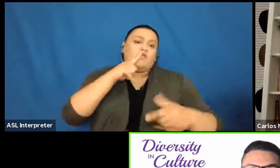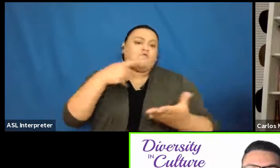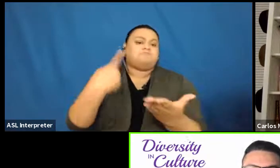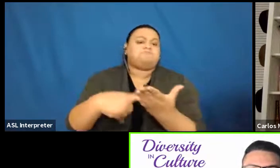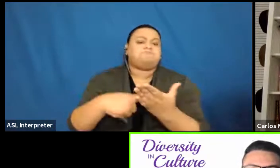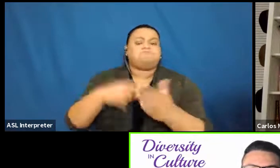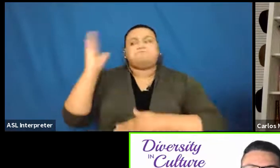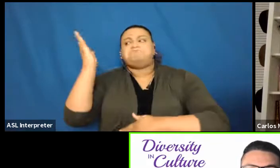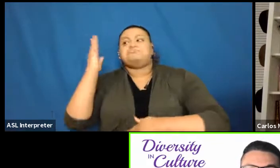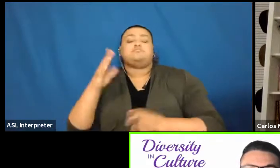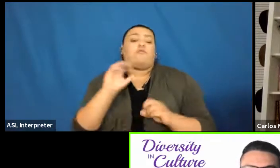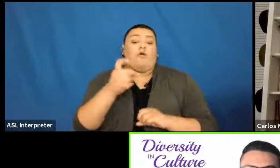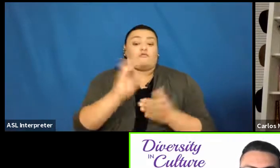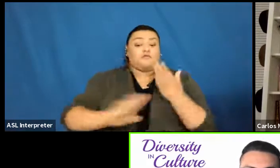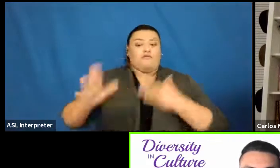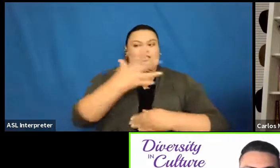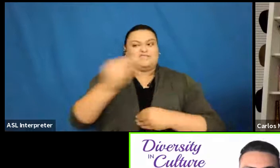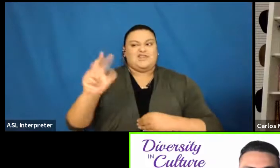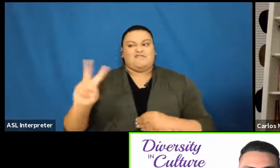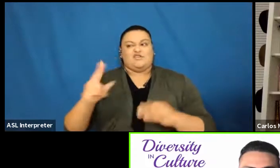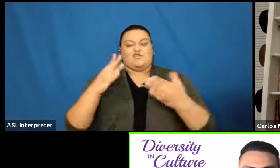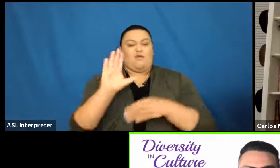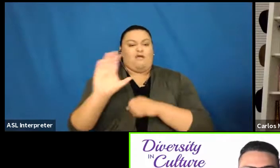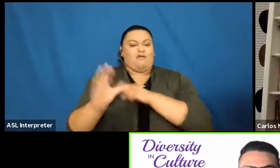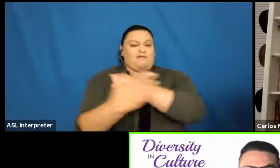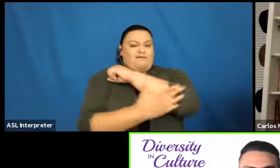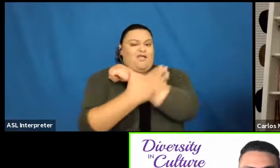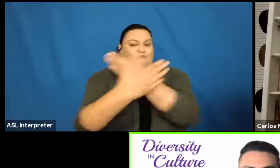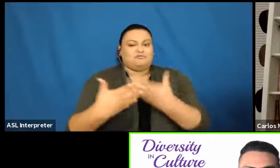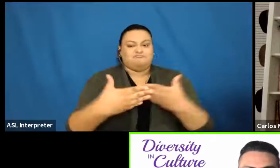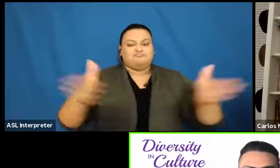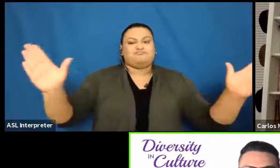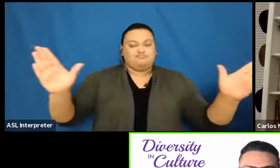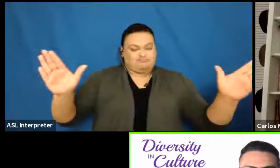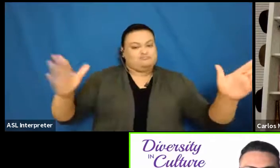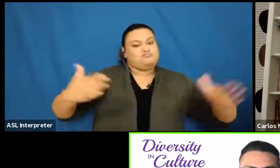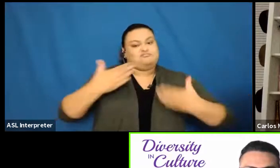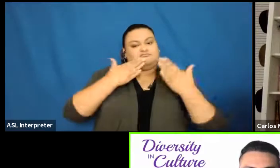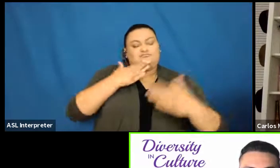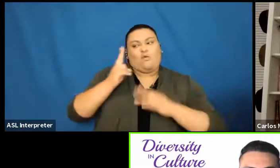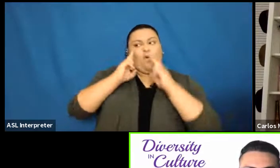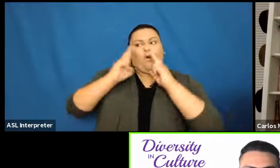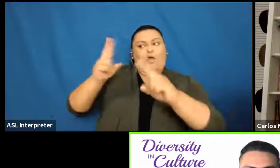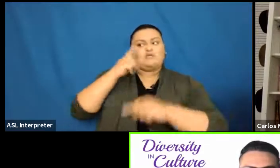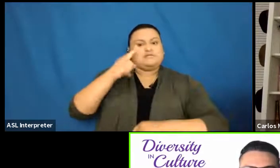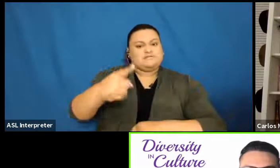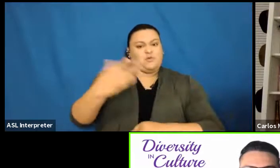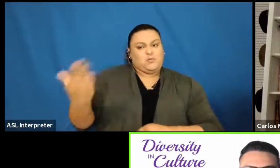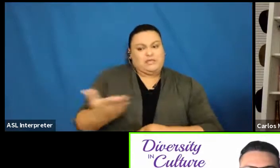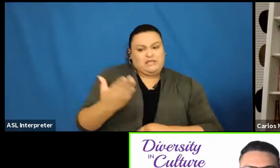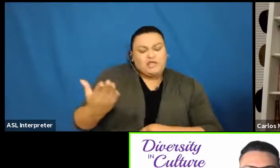an honor to see you here and to carry on the legacy of Chicana studies.